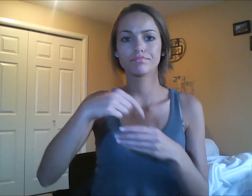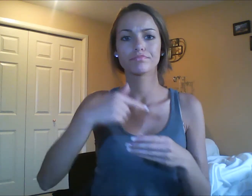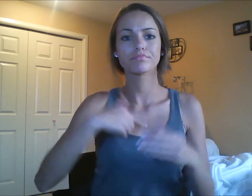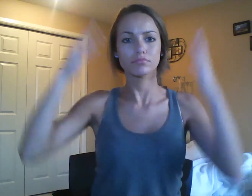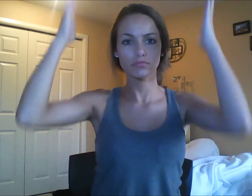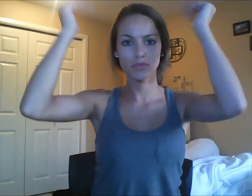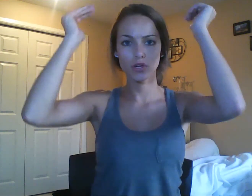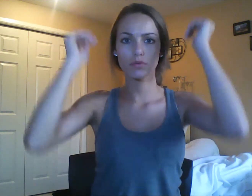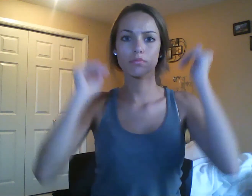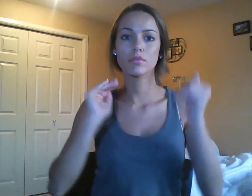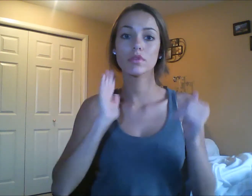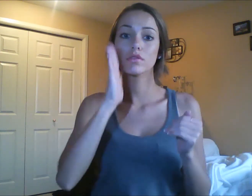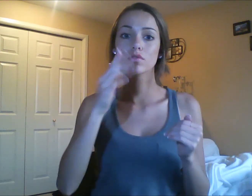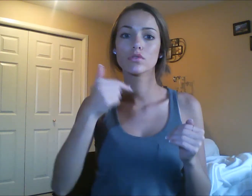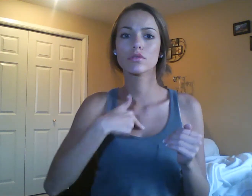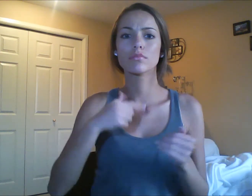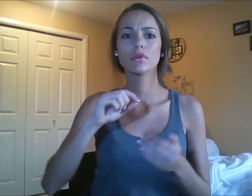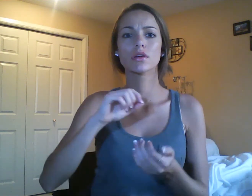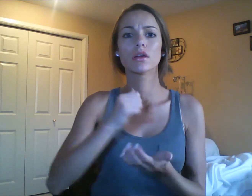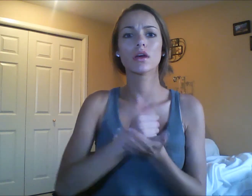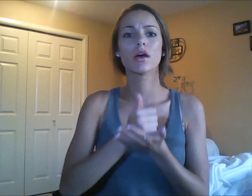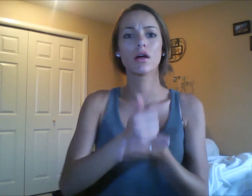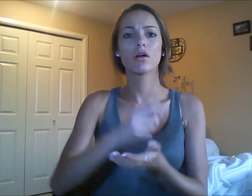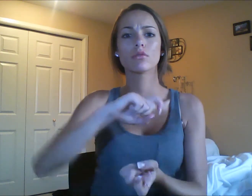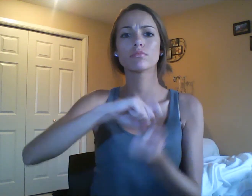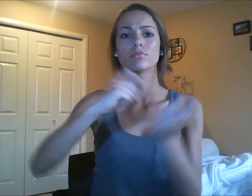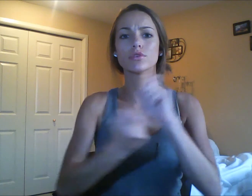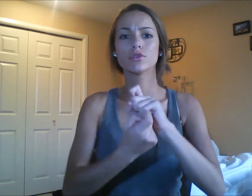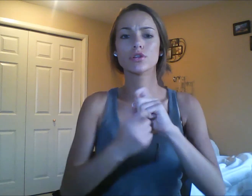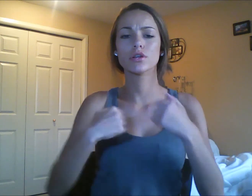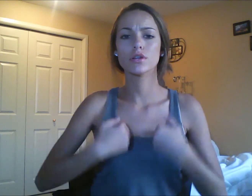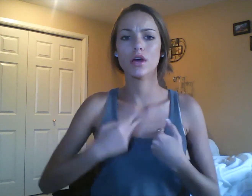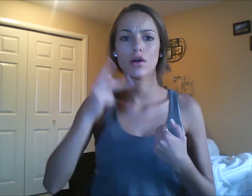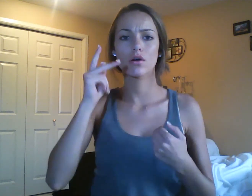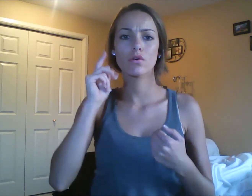also hope that I can help inform people and change their views about deaf people.